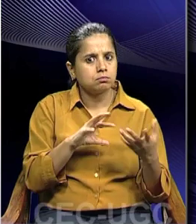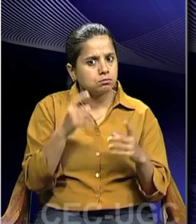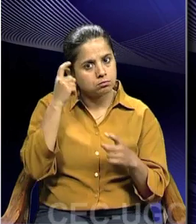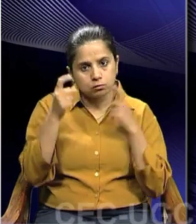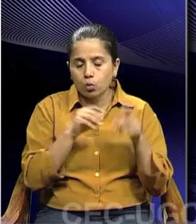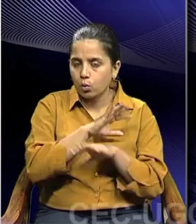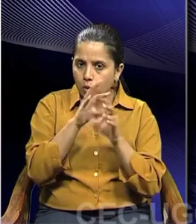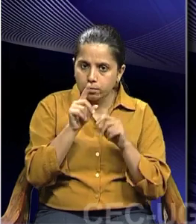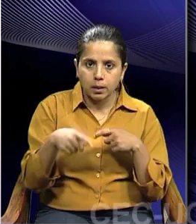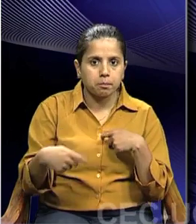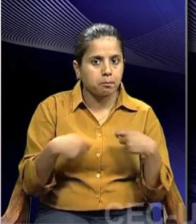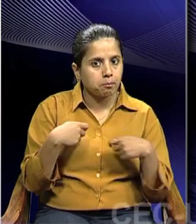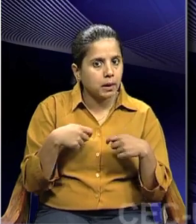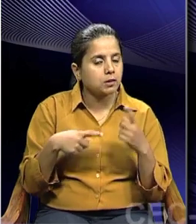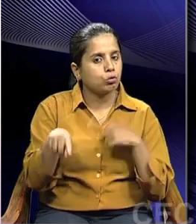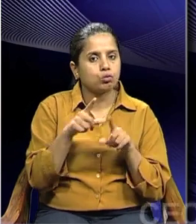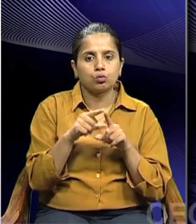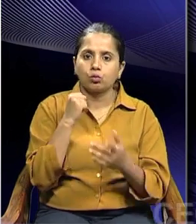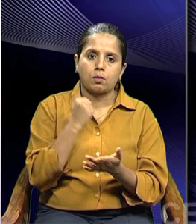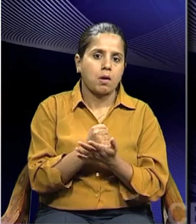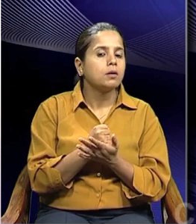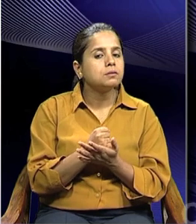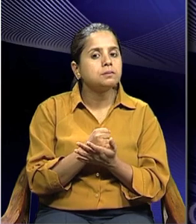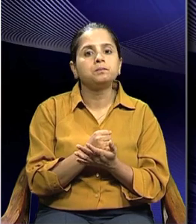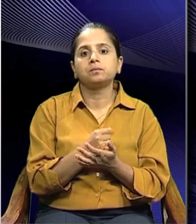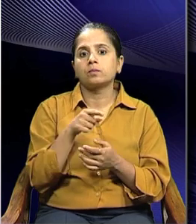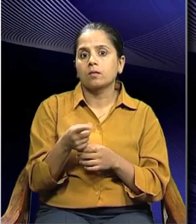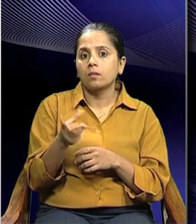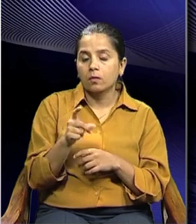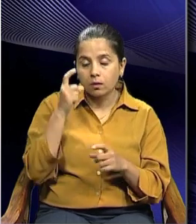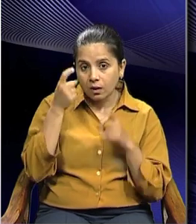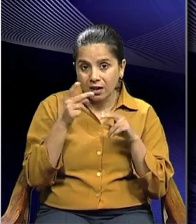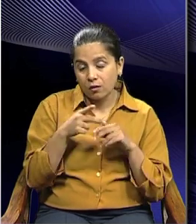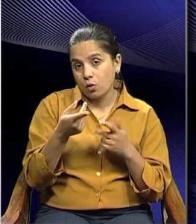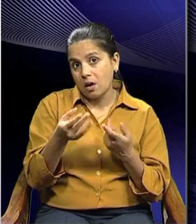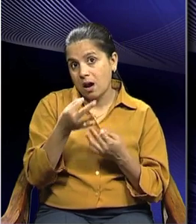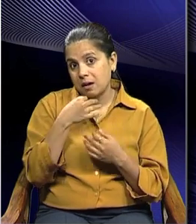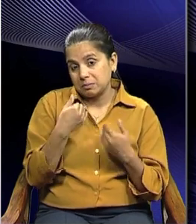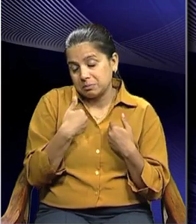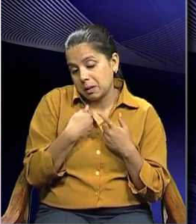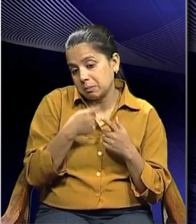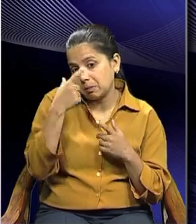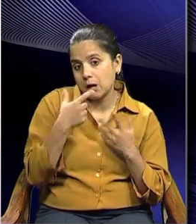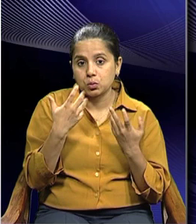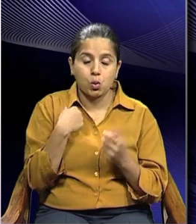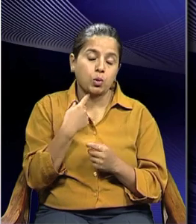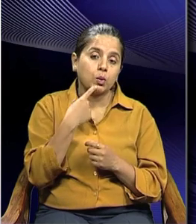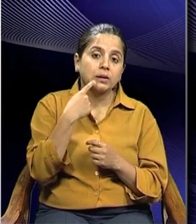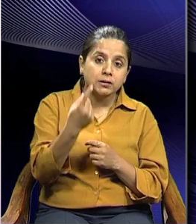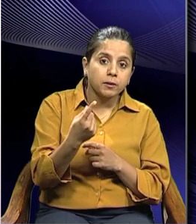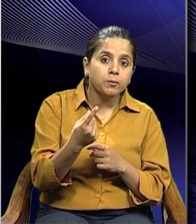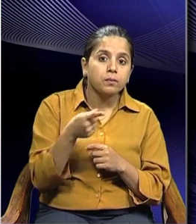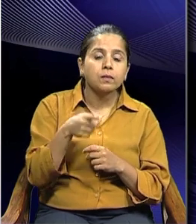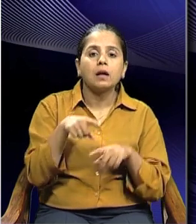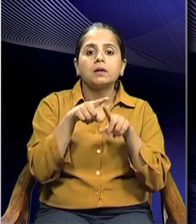entire business enterprise. And reinvention, if you ask me personally, I would say that it